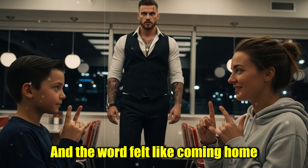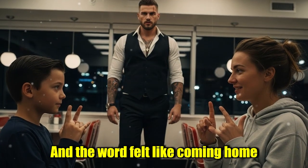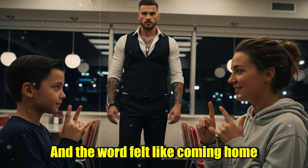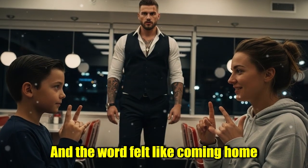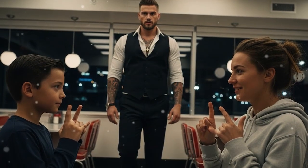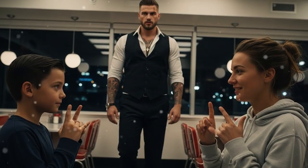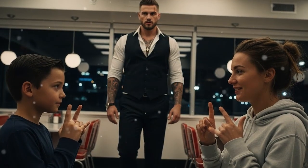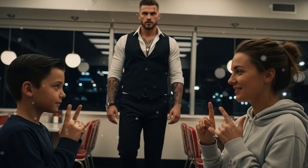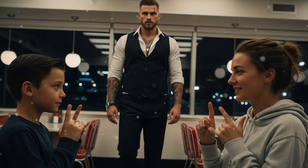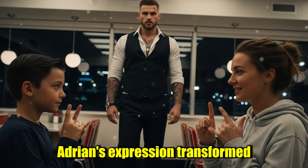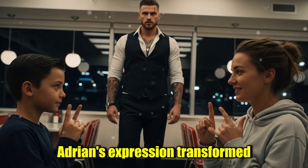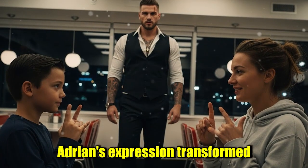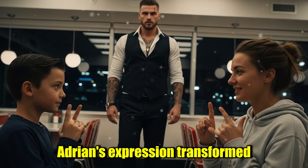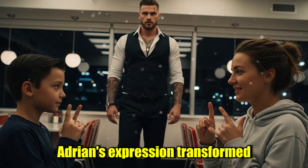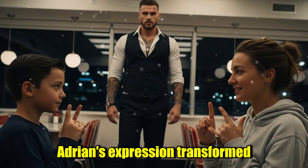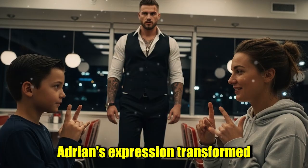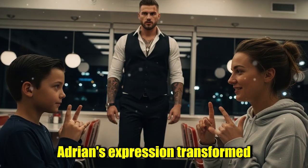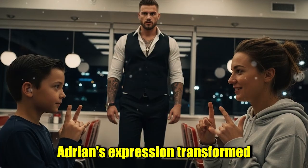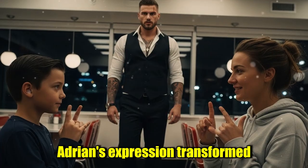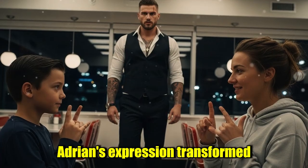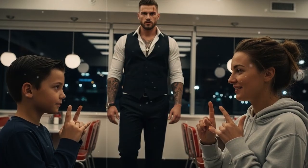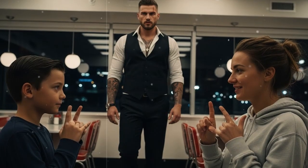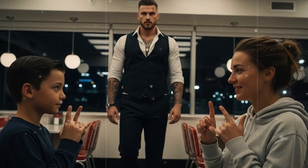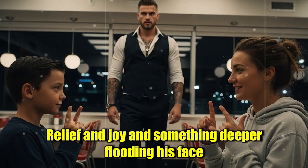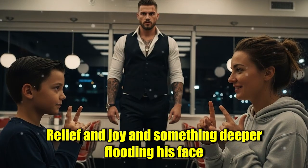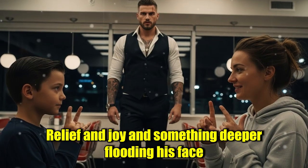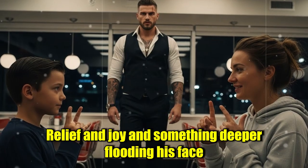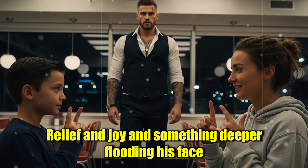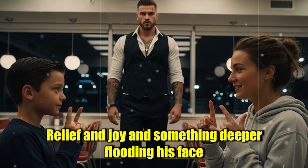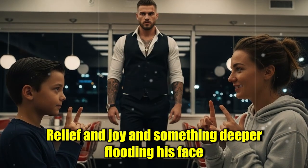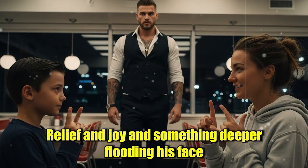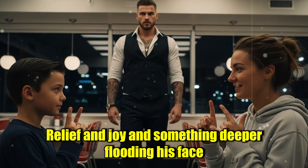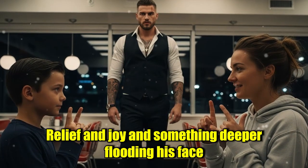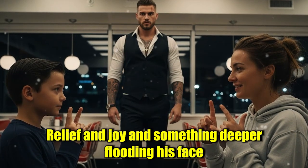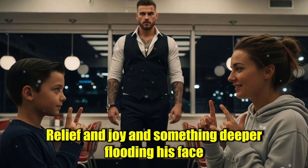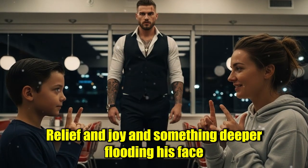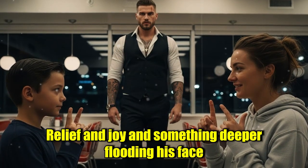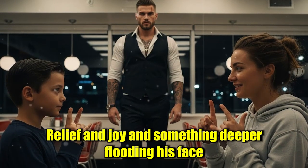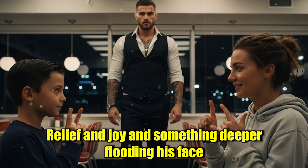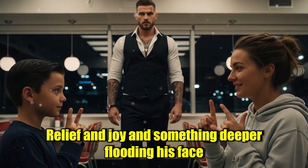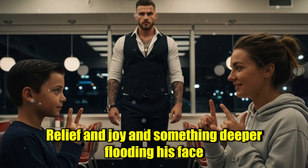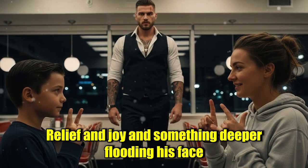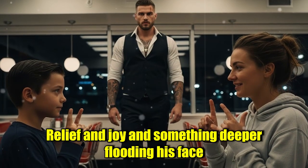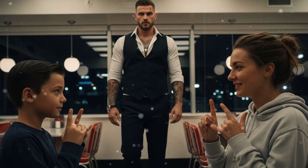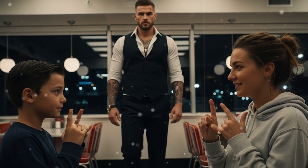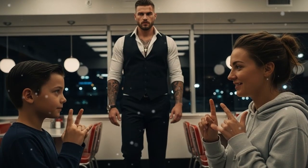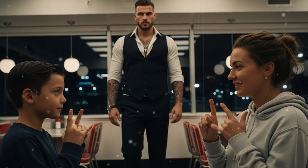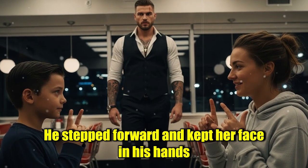coming home. Adrian's expression transformed, relief and joy and something deeper flooding his face. He